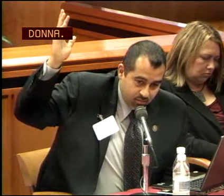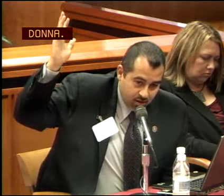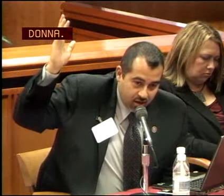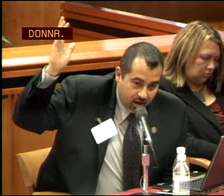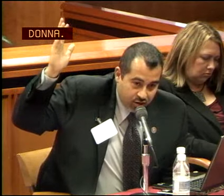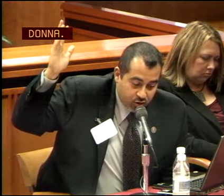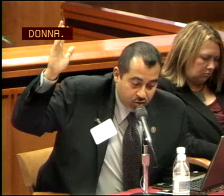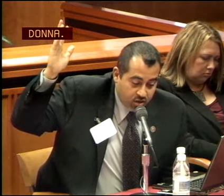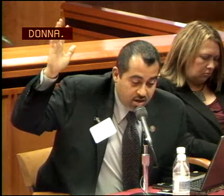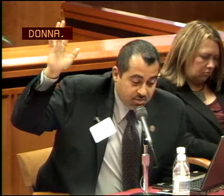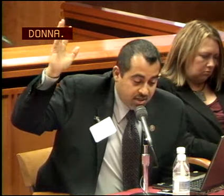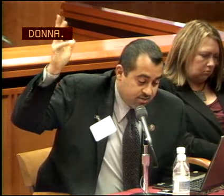Angel here with Comcast.